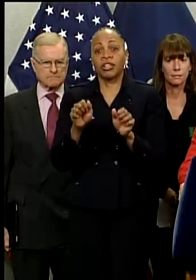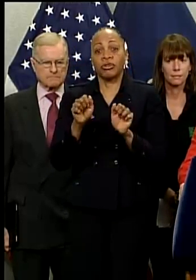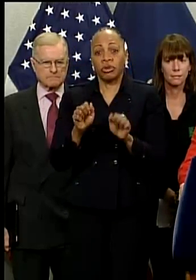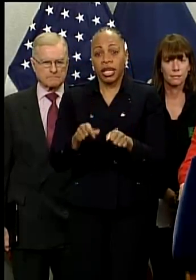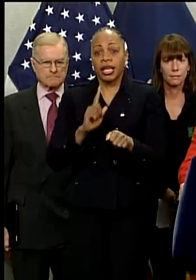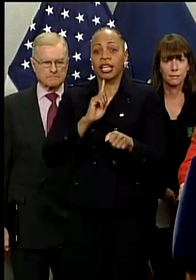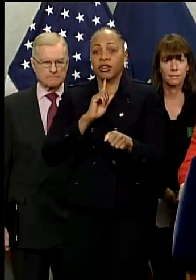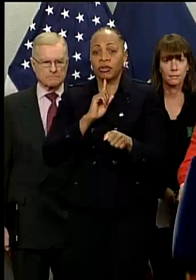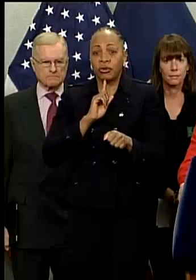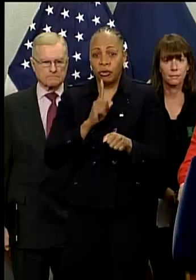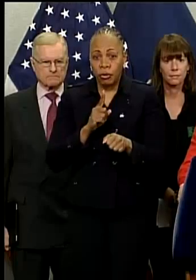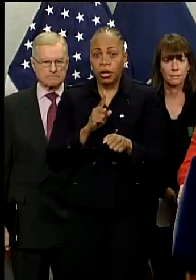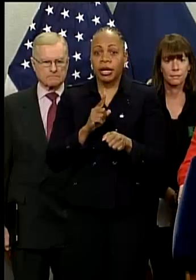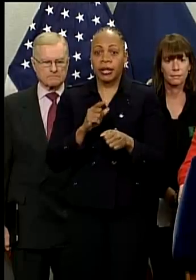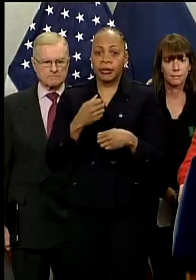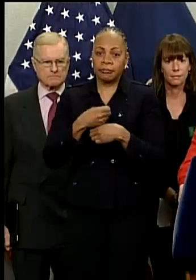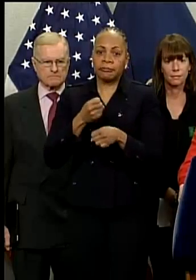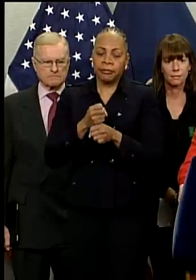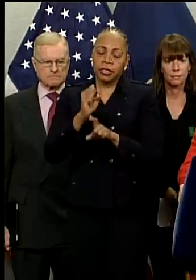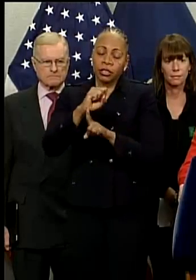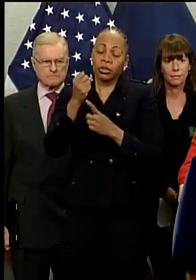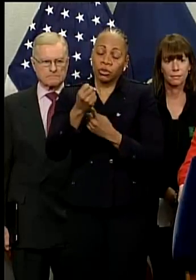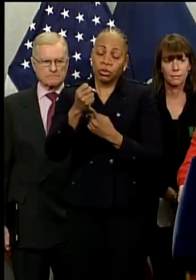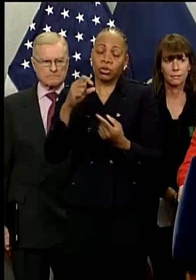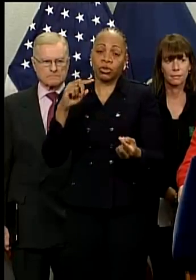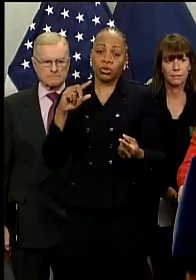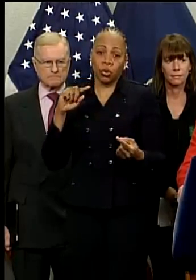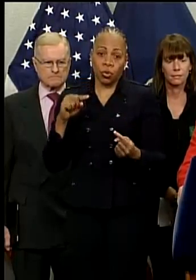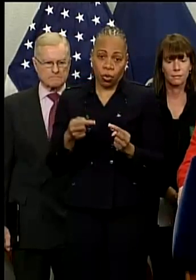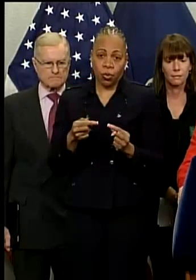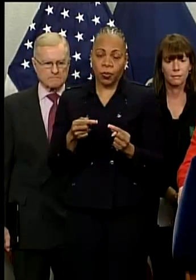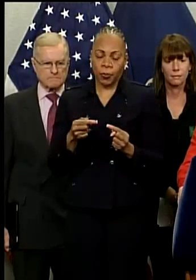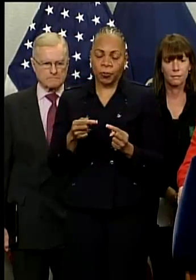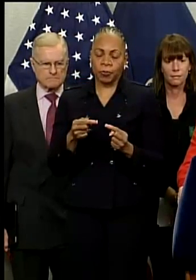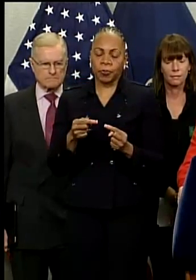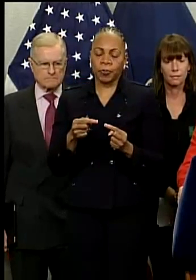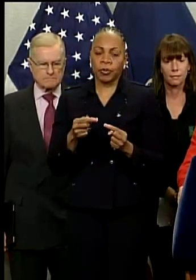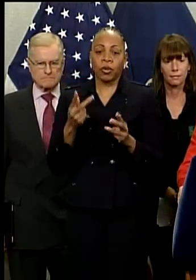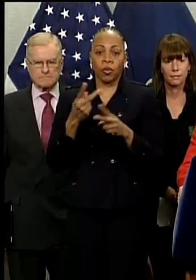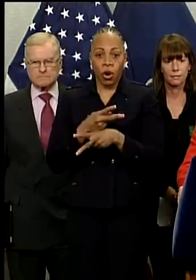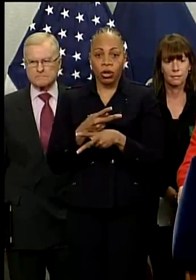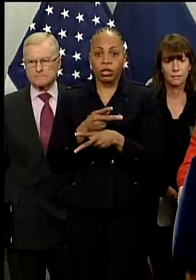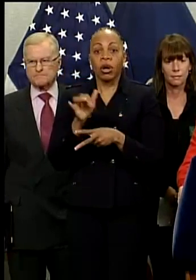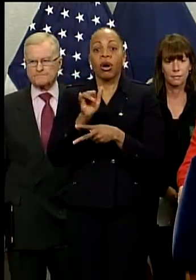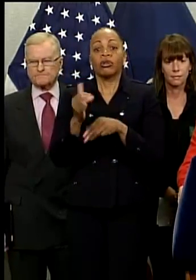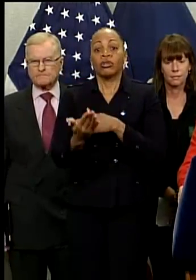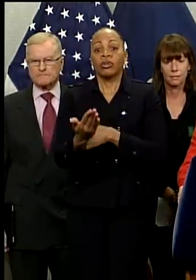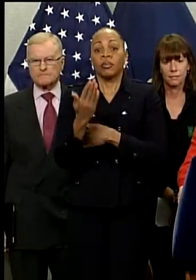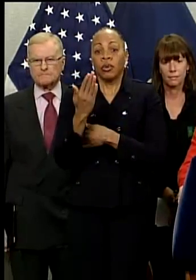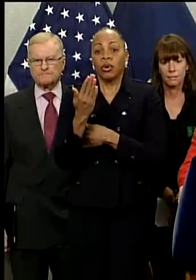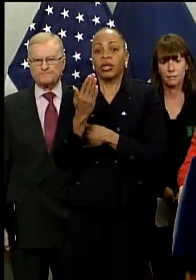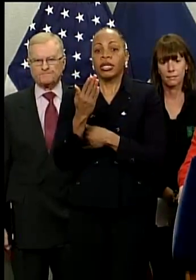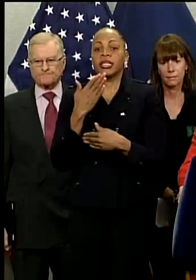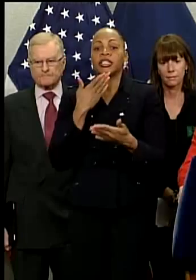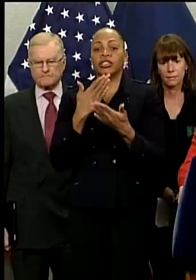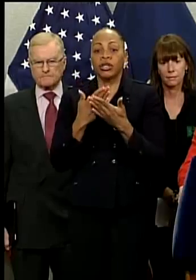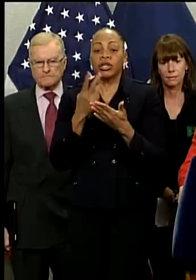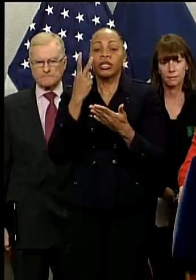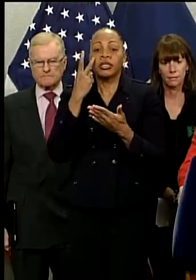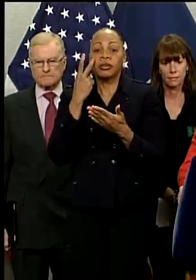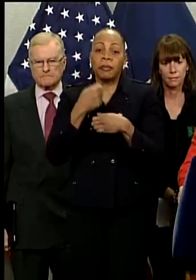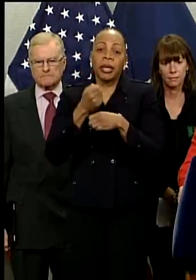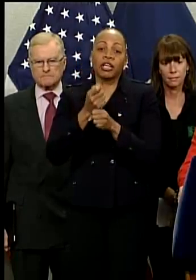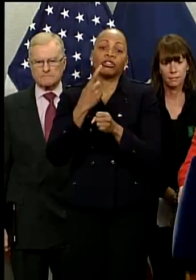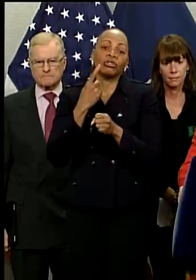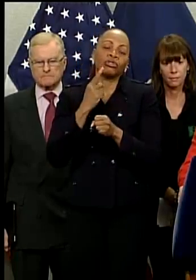strain yourself or worse. Also, as I said this morning on my radio show, it's good to look at your neighbors who may need